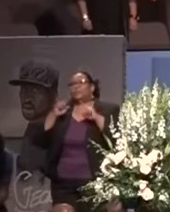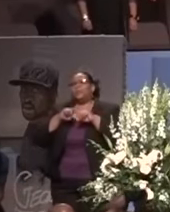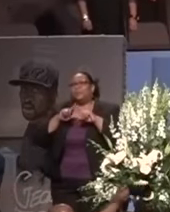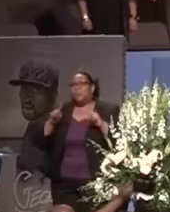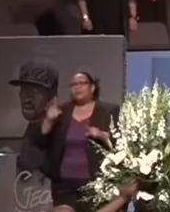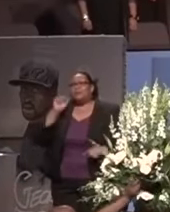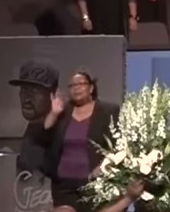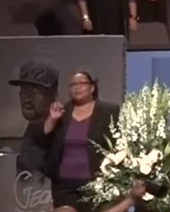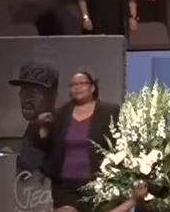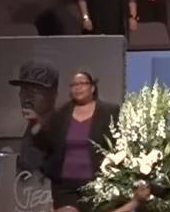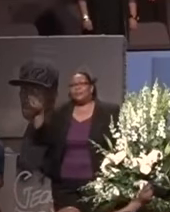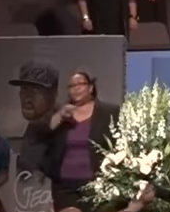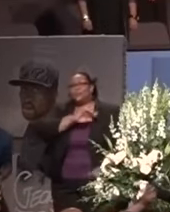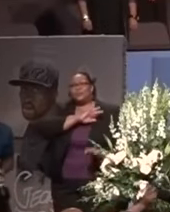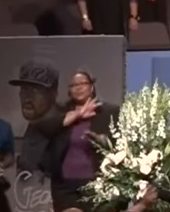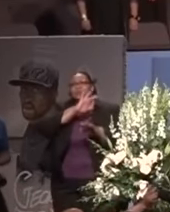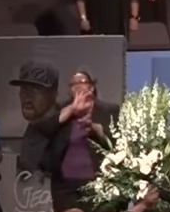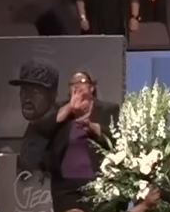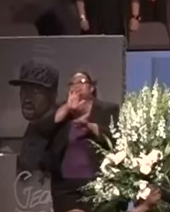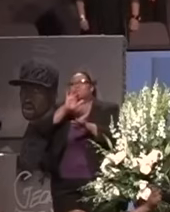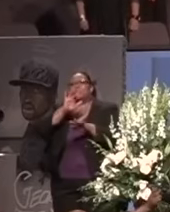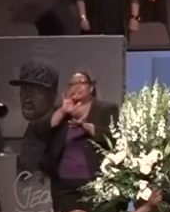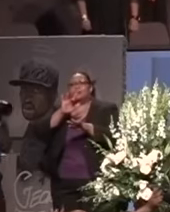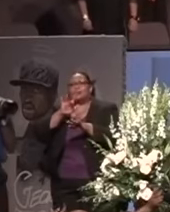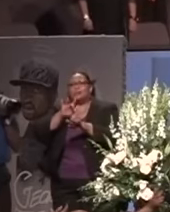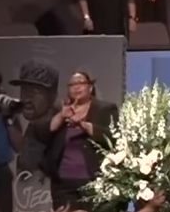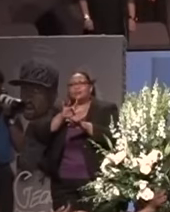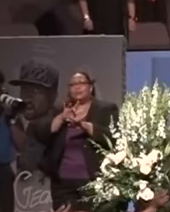Reach out and touch